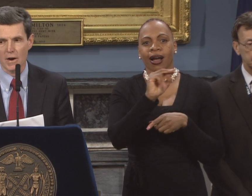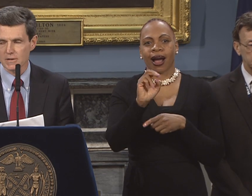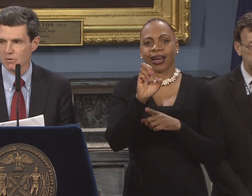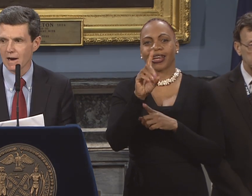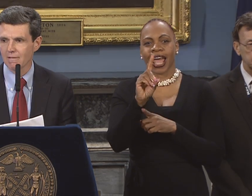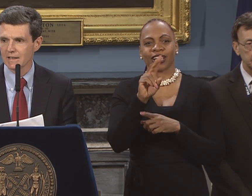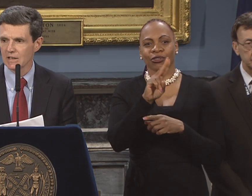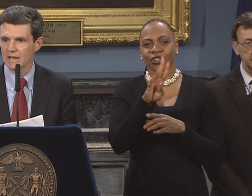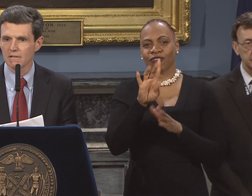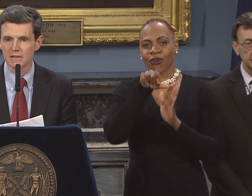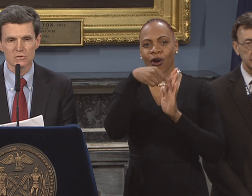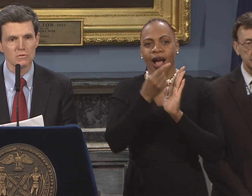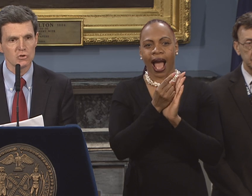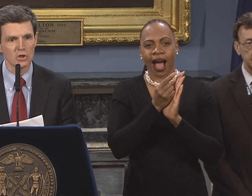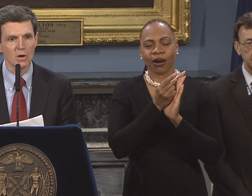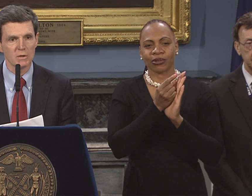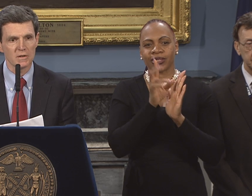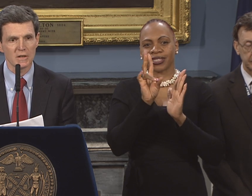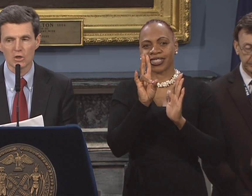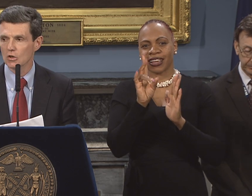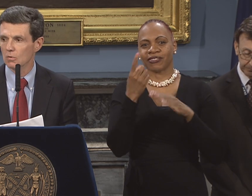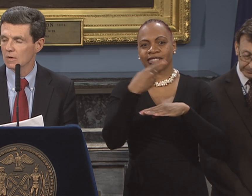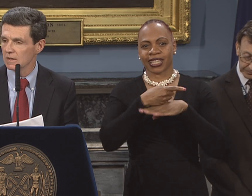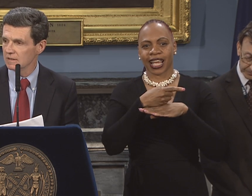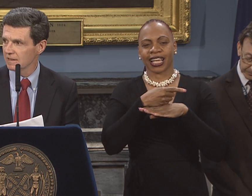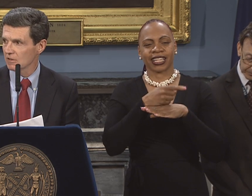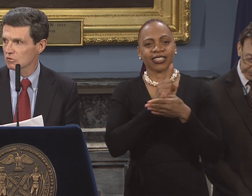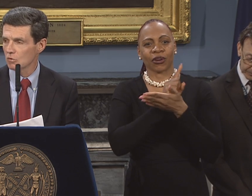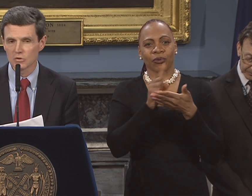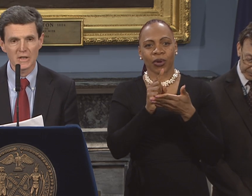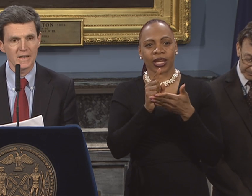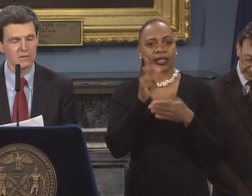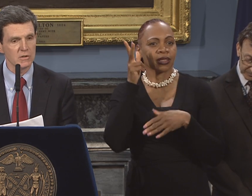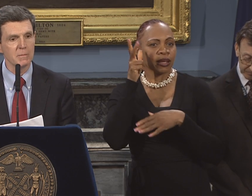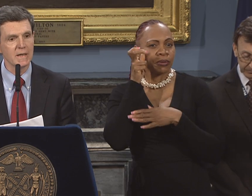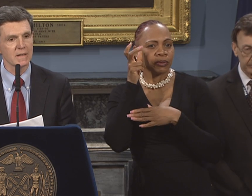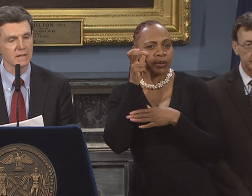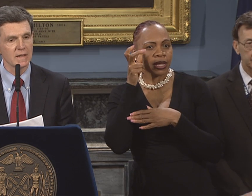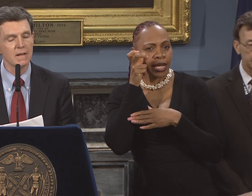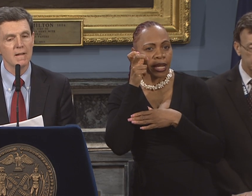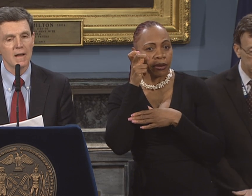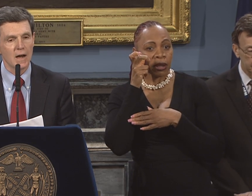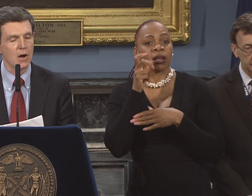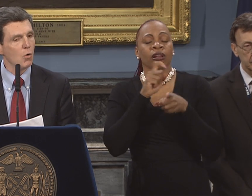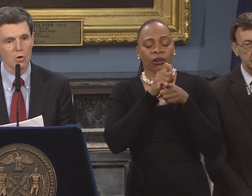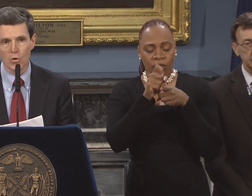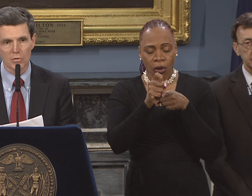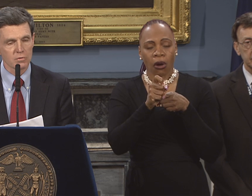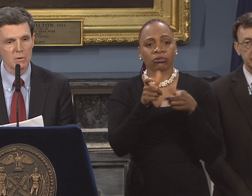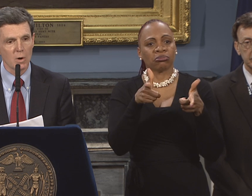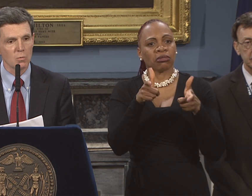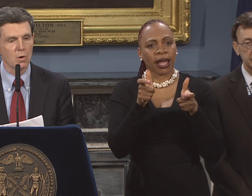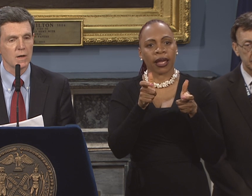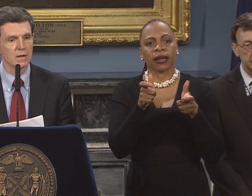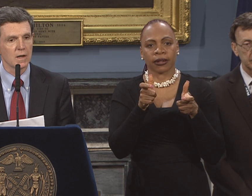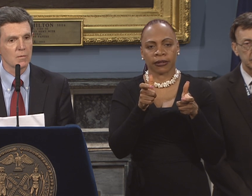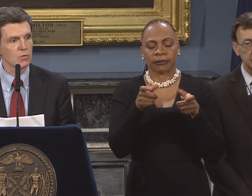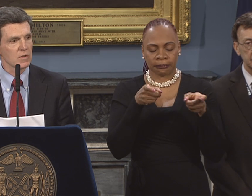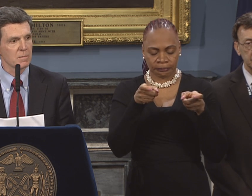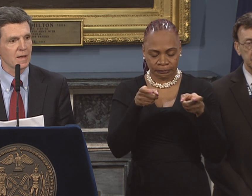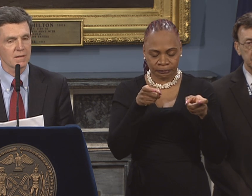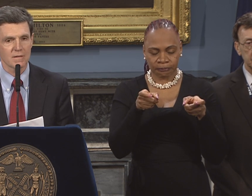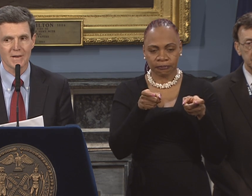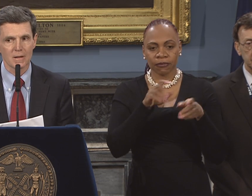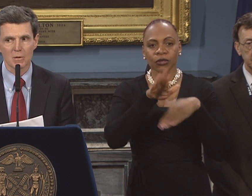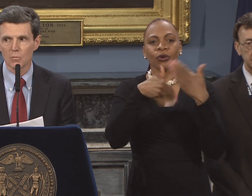that is our highest priority. You hear it as soon as you go into the queue, that those calls get handled immediately, or call 311.